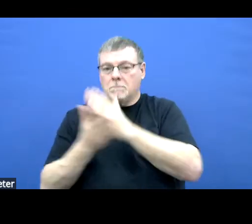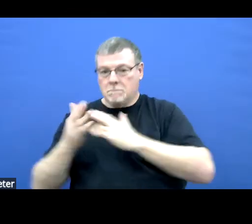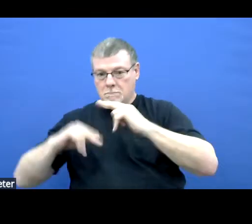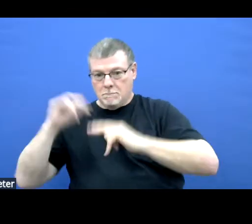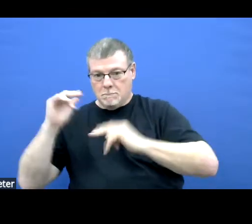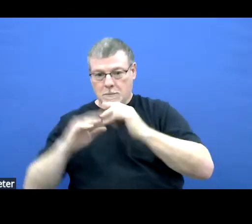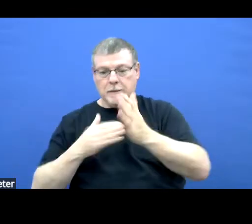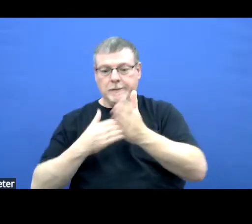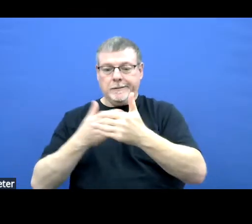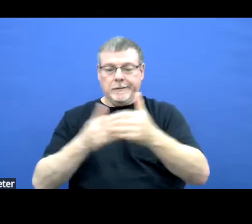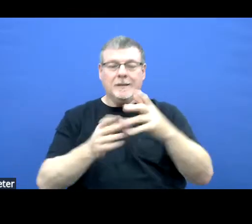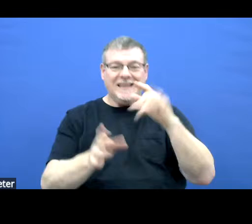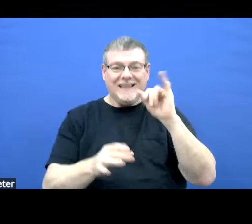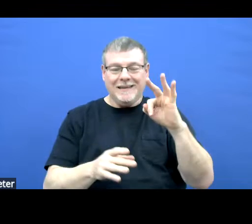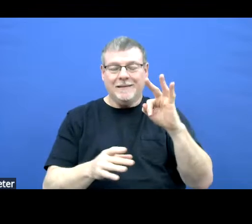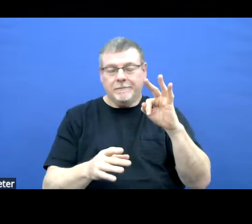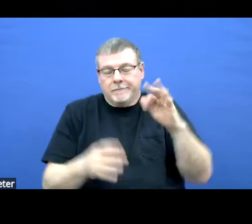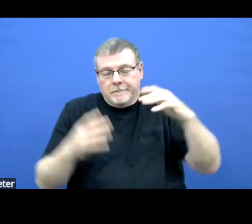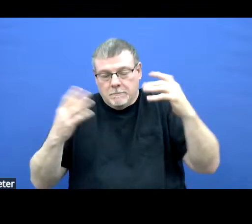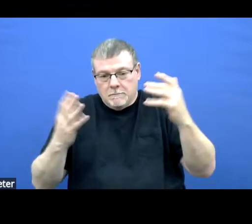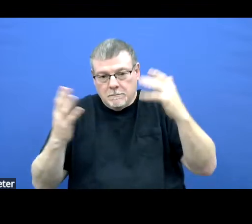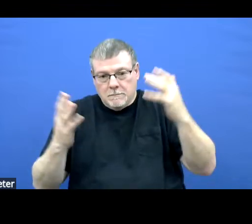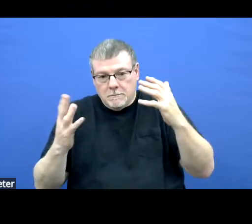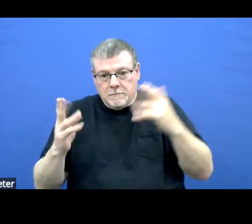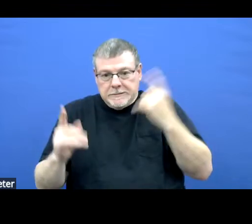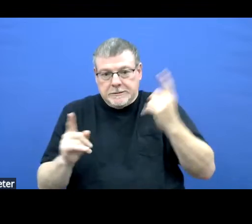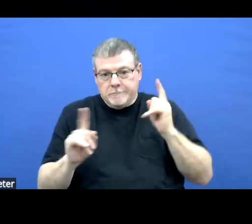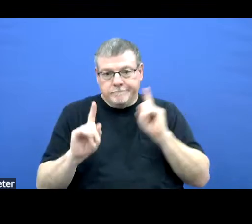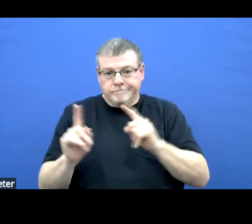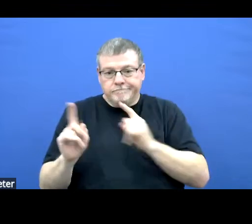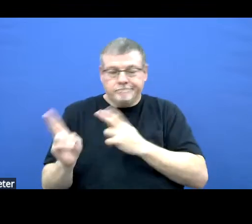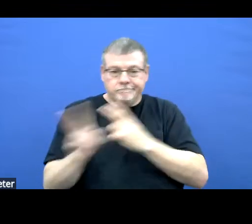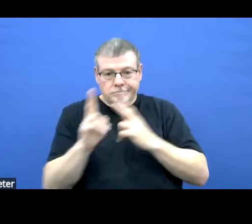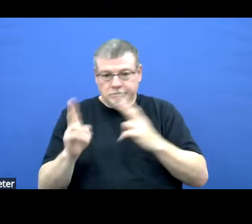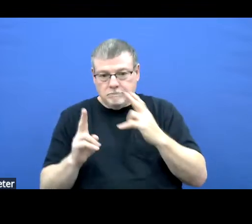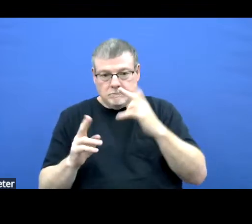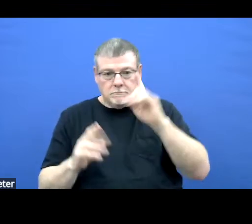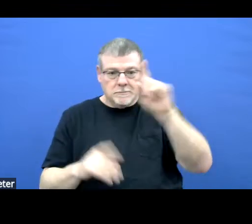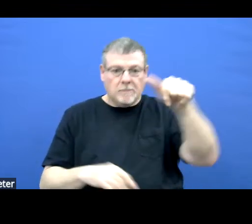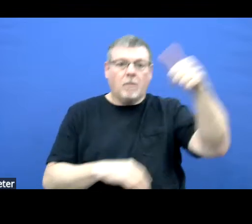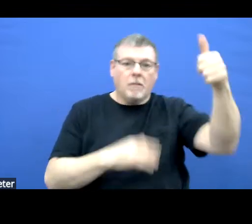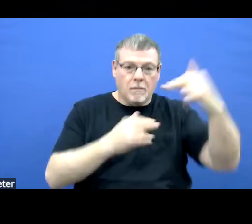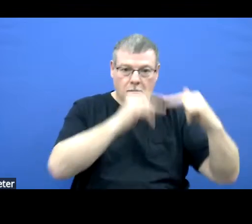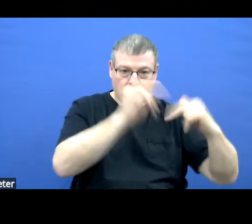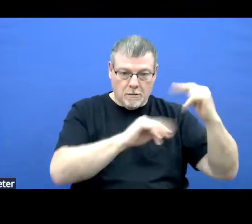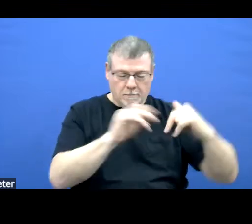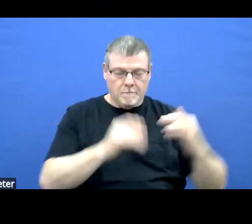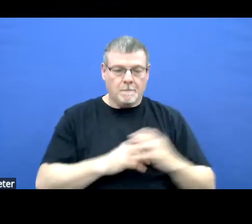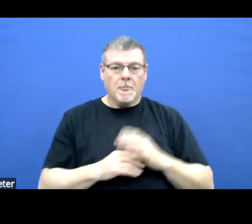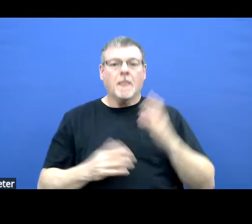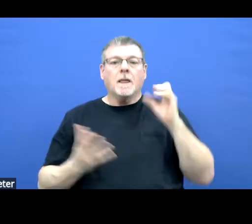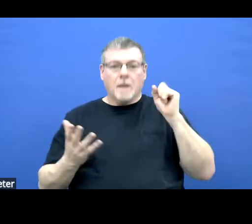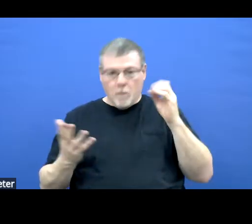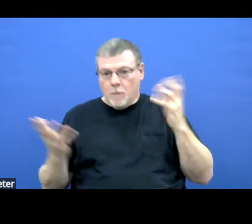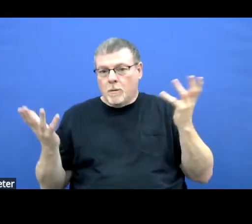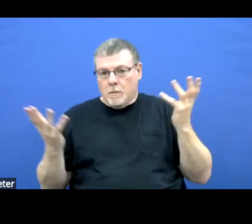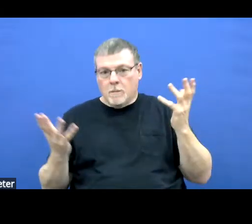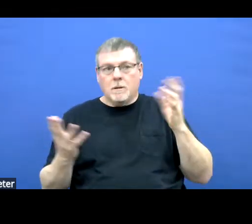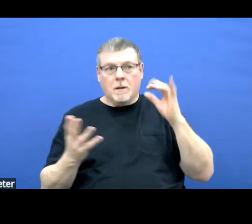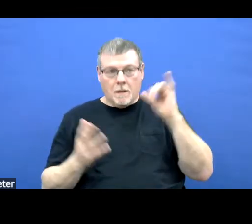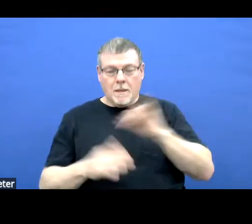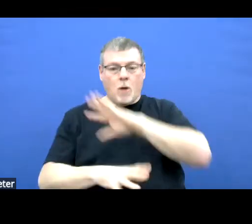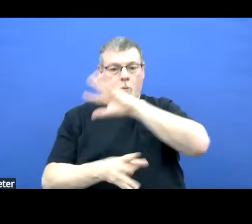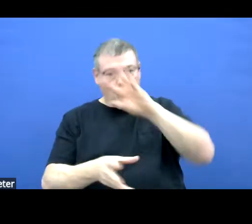if I call it, the flaming dragon is in the other side of the building. So that's all being taken